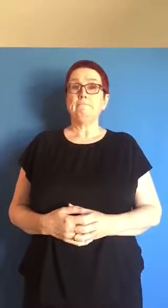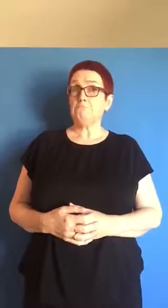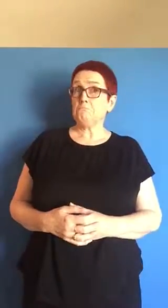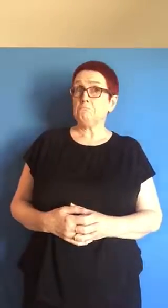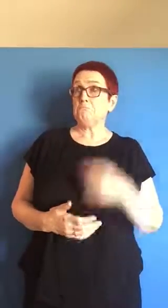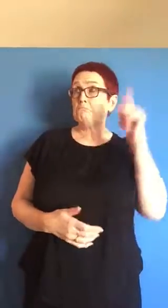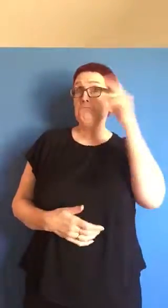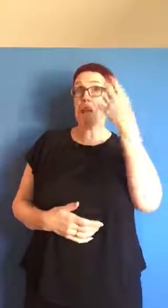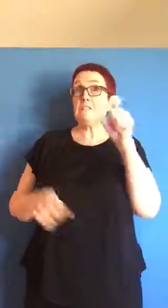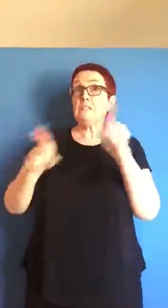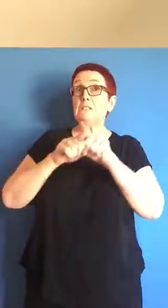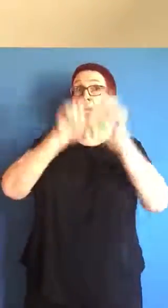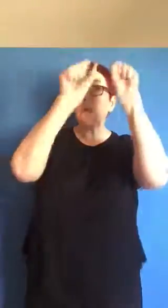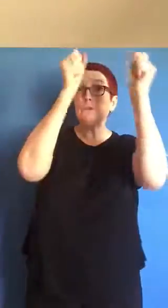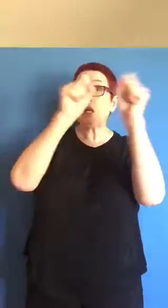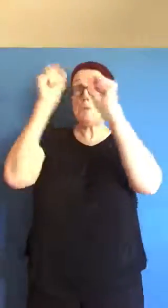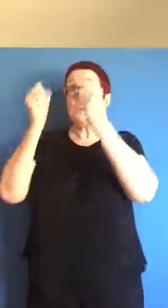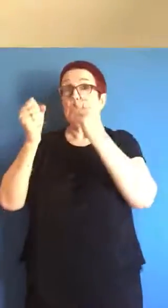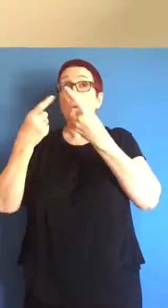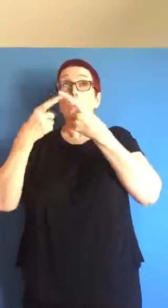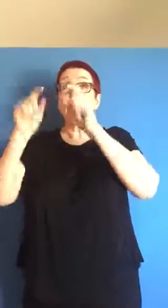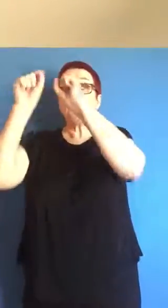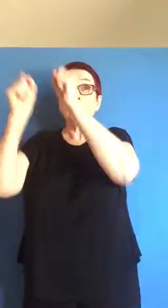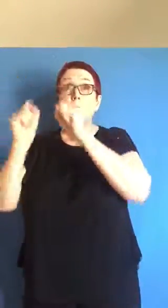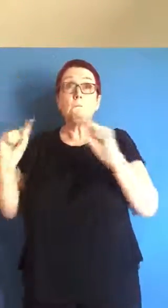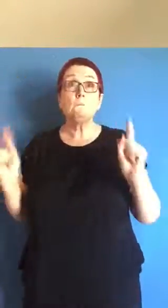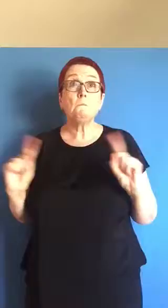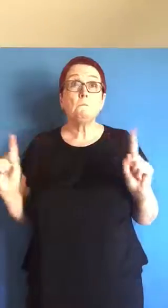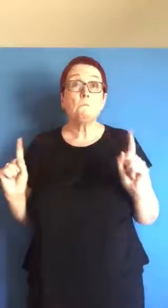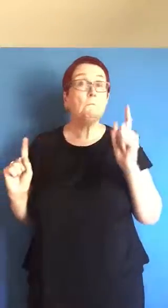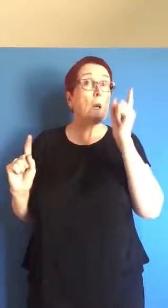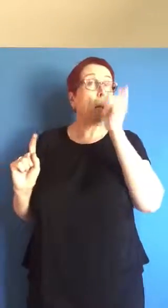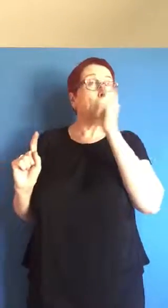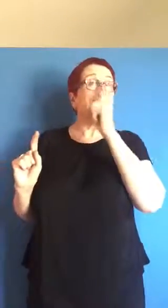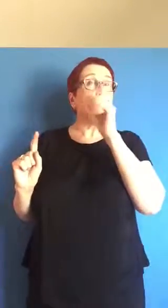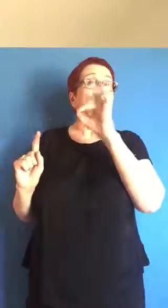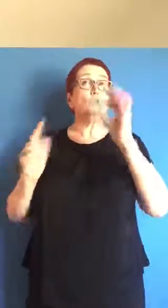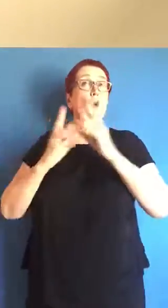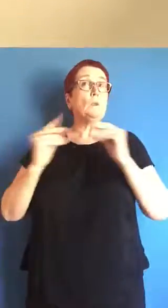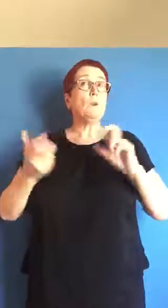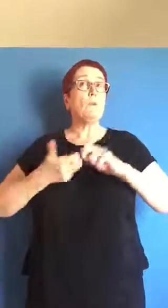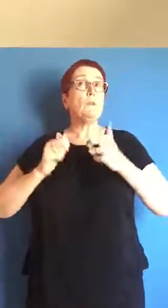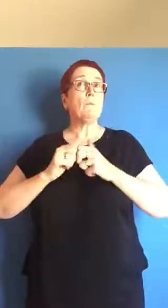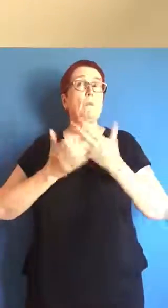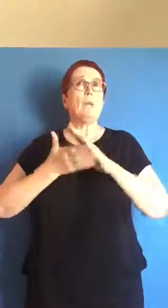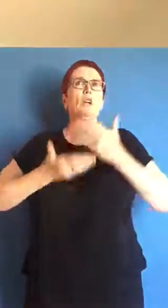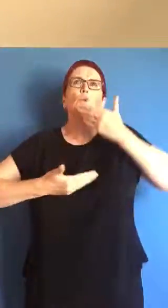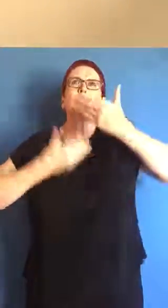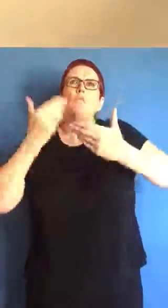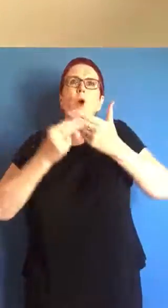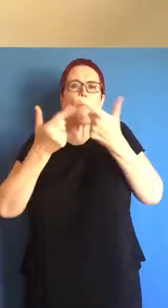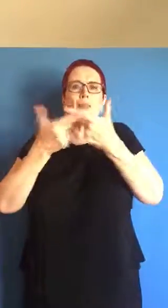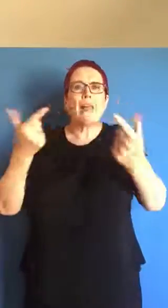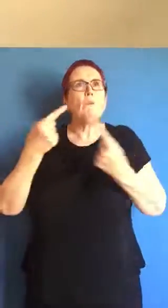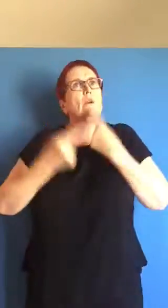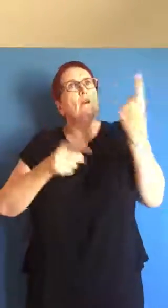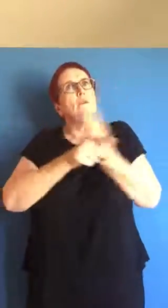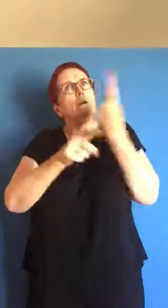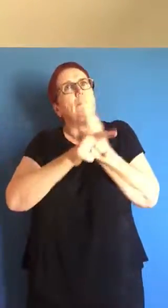same shape or a different shape? People don't solve that problem by describing those strings of cubes in words,